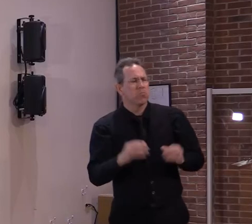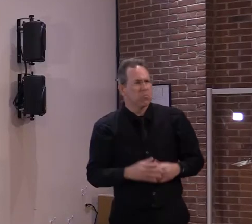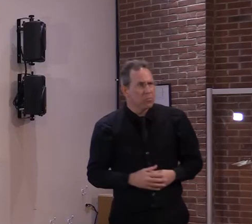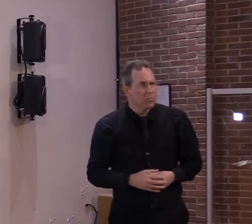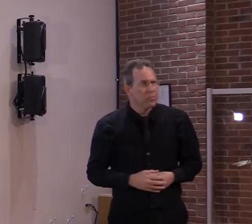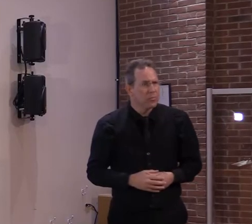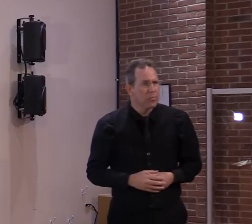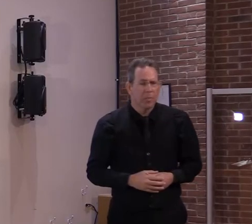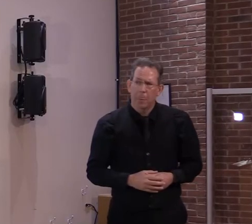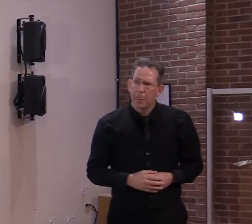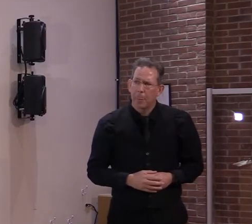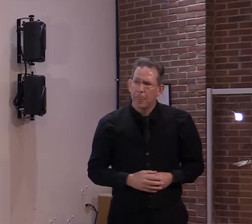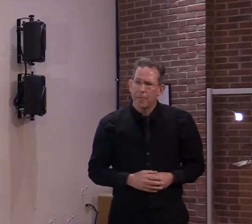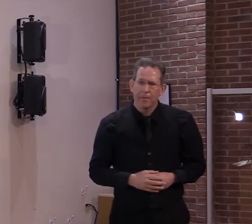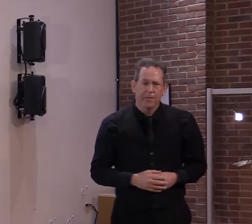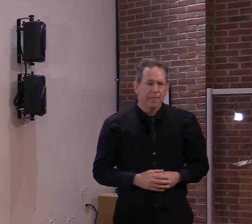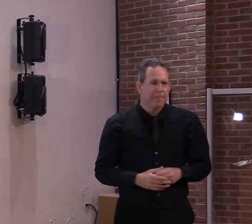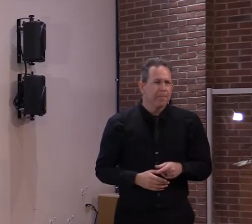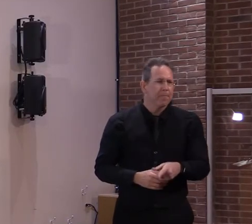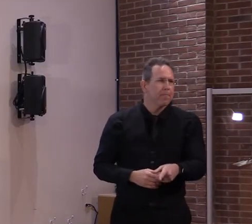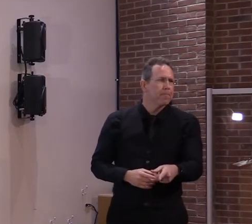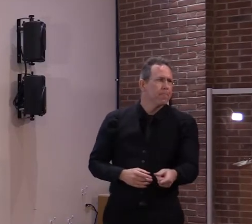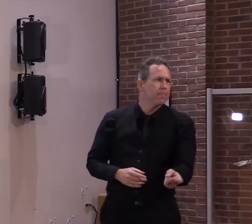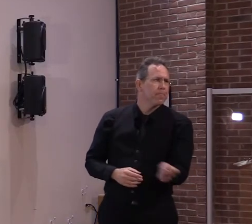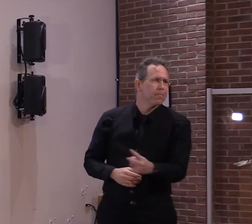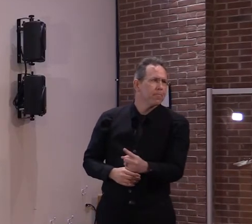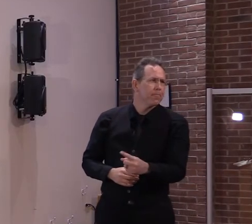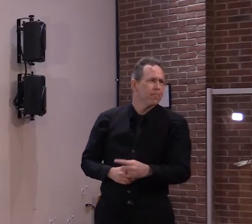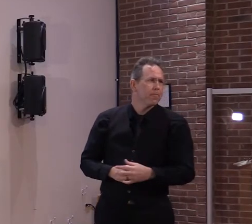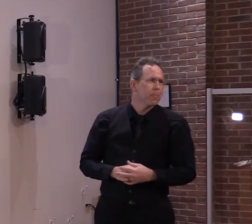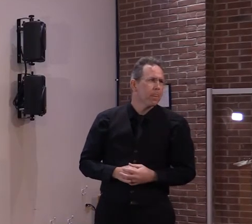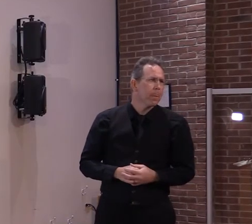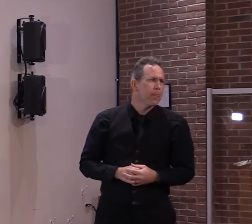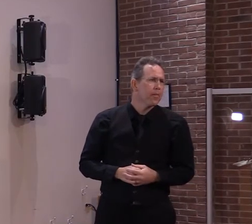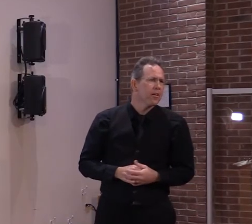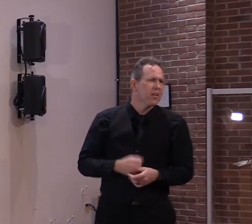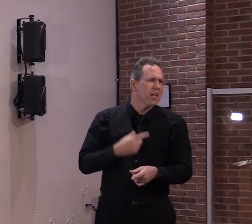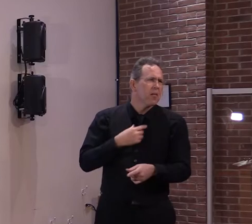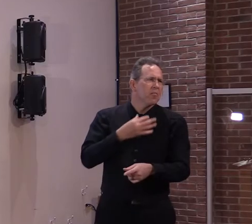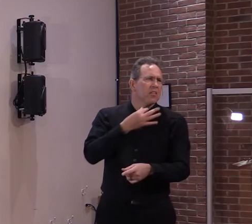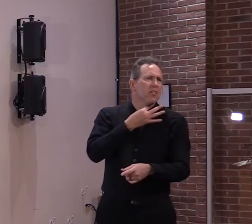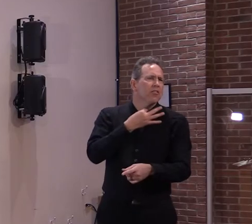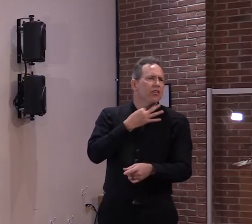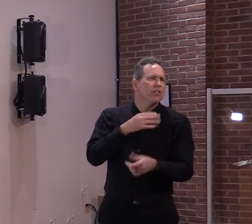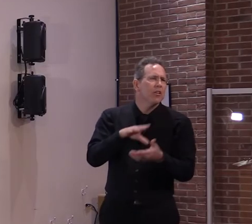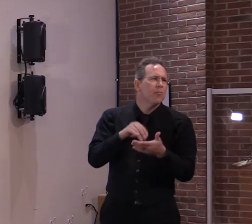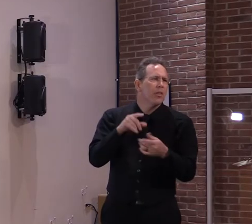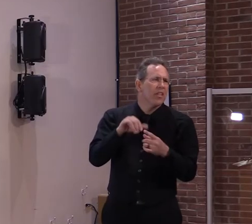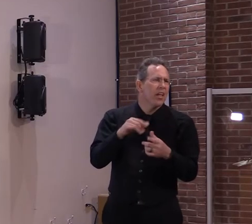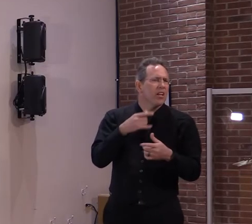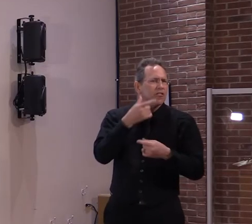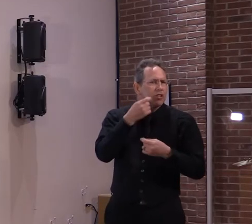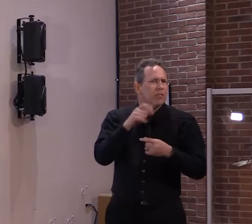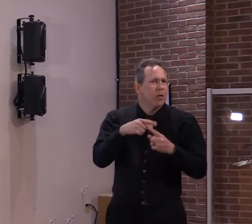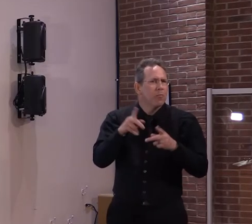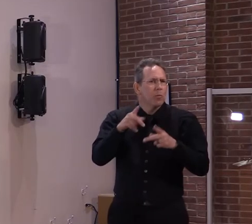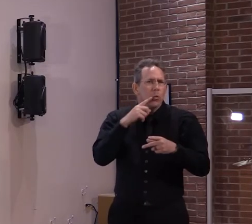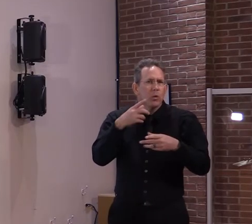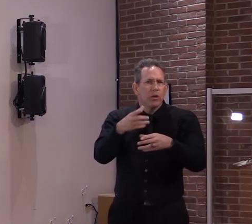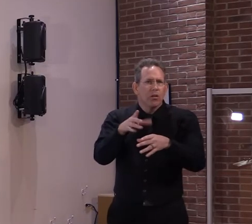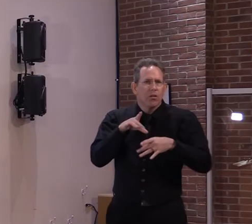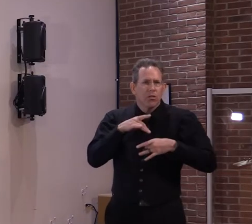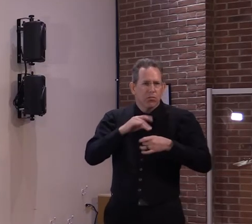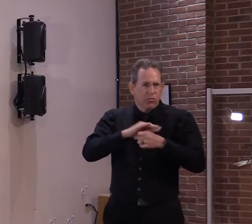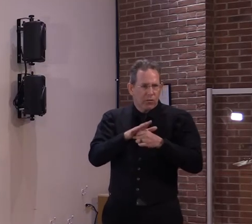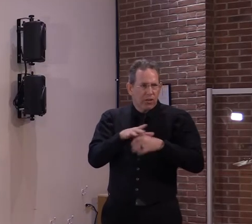Thank you. Yeah, I'd certainly be interested to hear about those results. Other quick question here. I'm